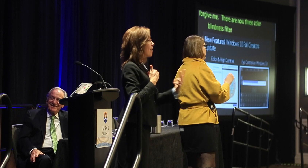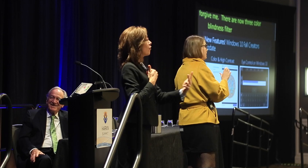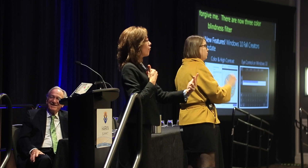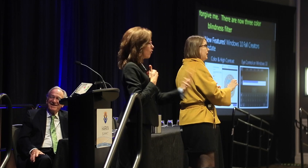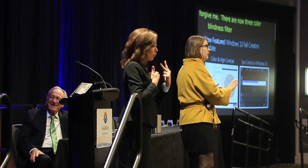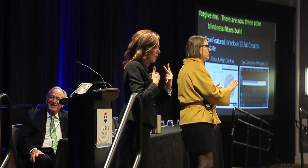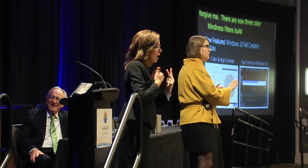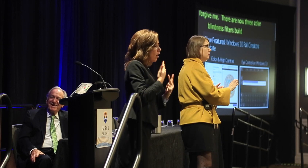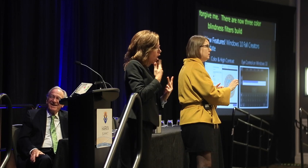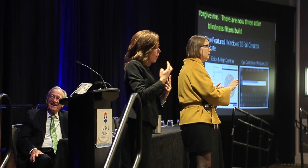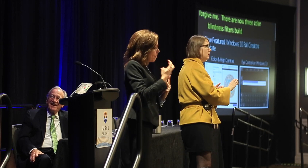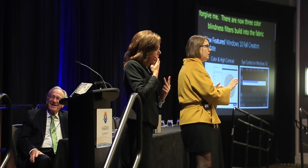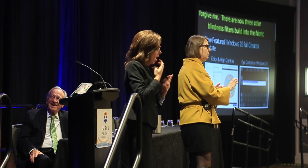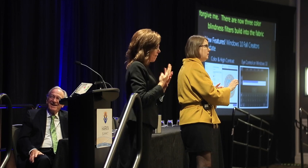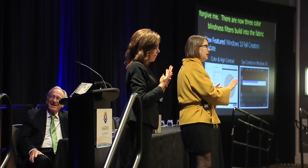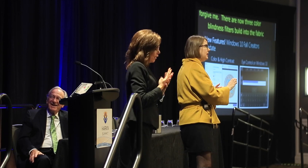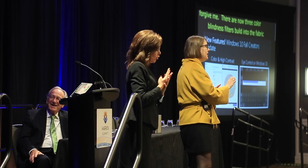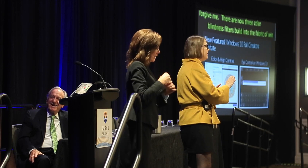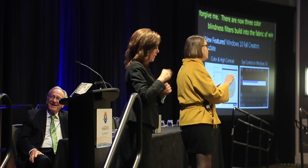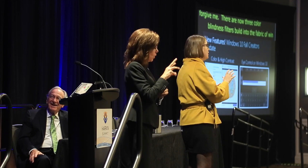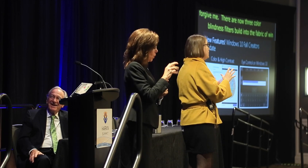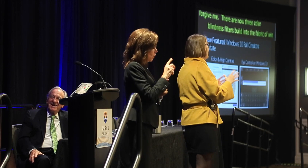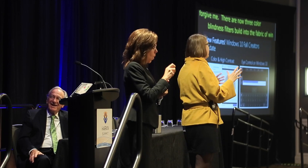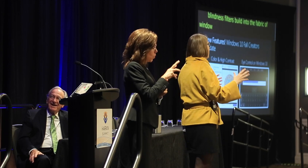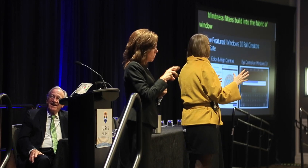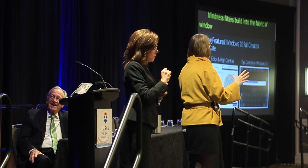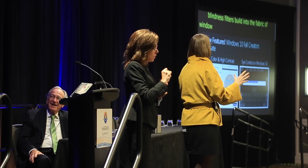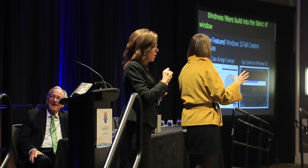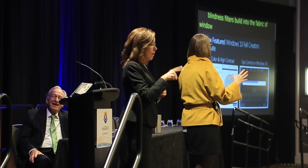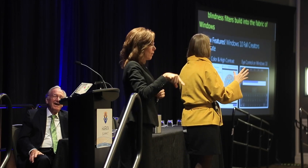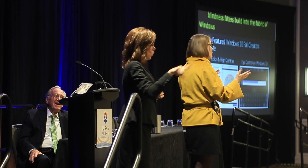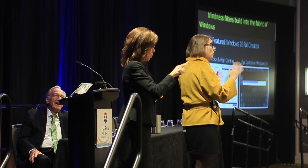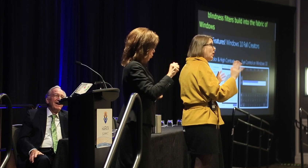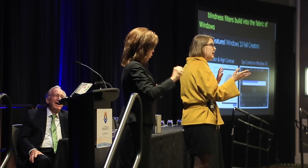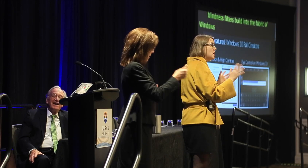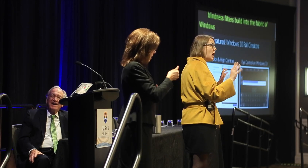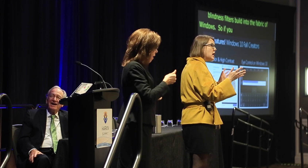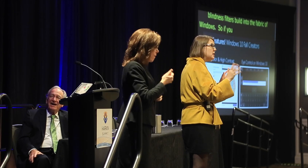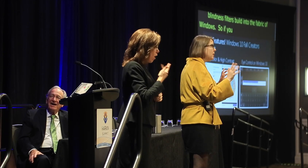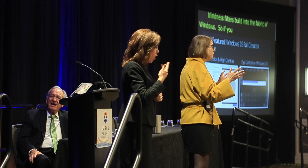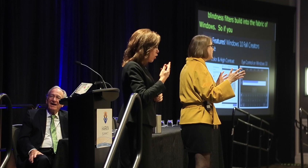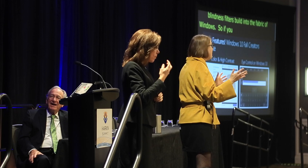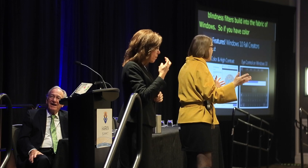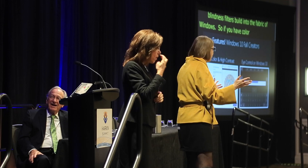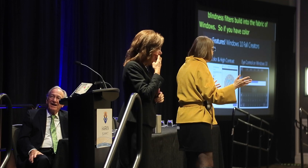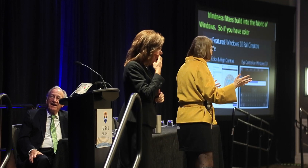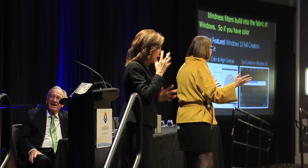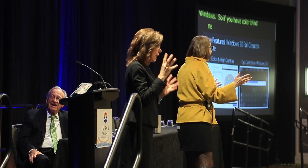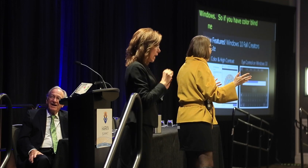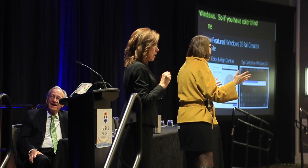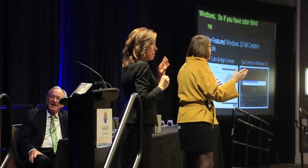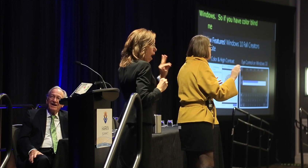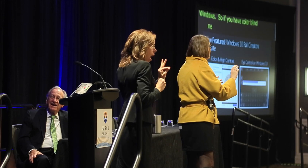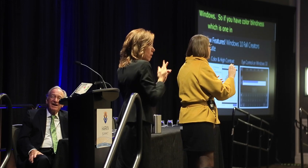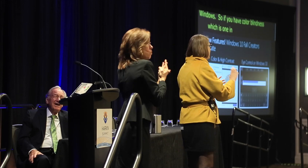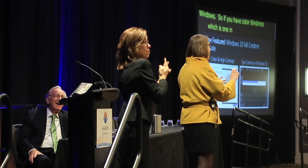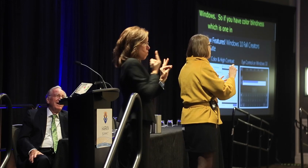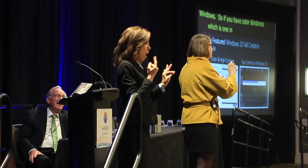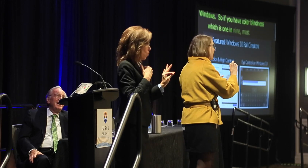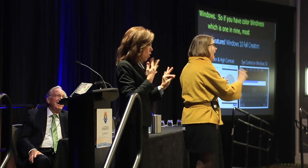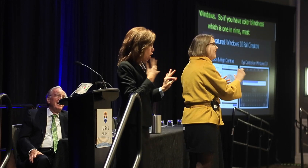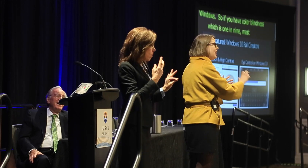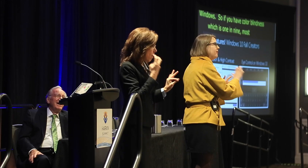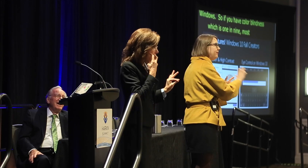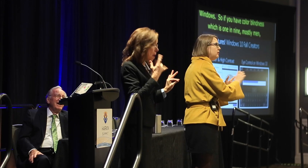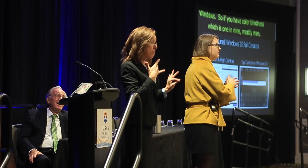the fabric of Windows, right? So if you have color blindness, which is what, 1 in 9, mostly men, you can